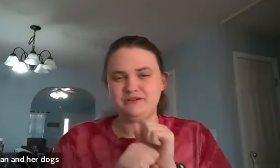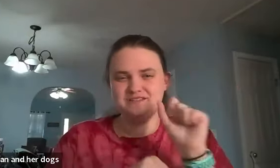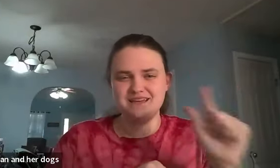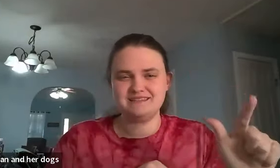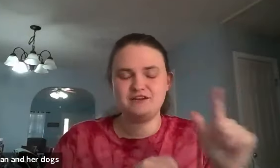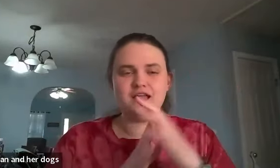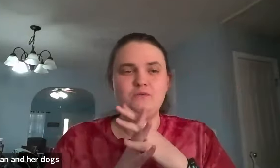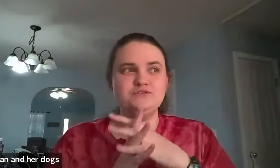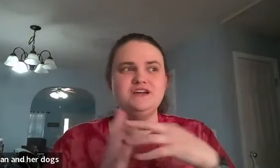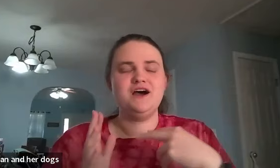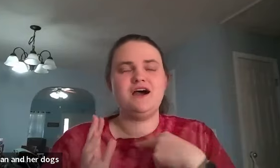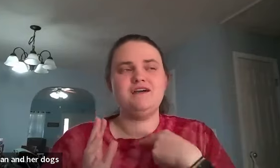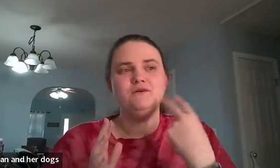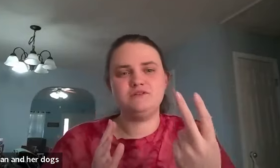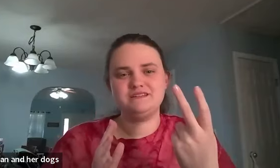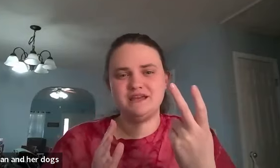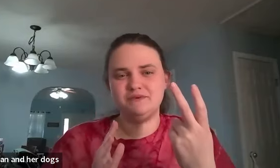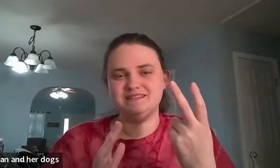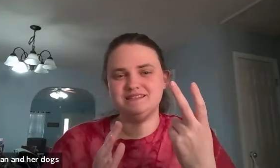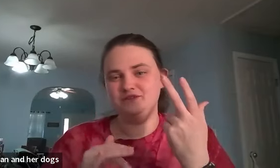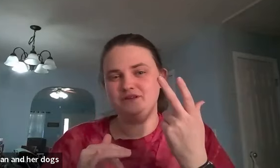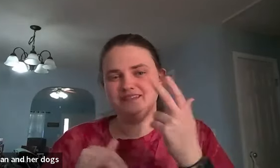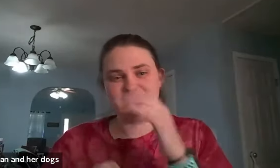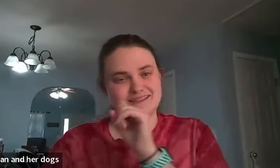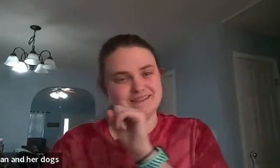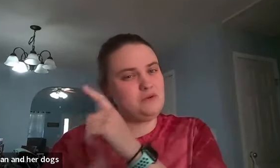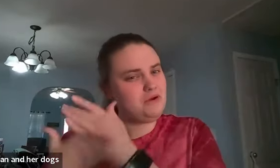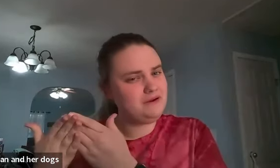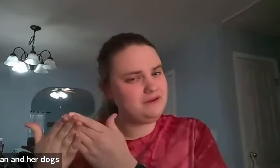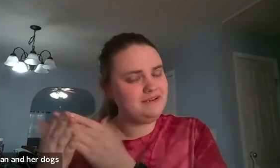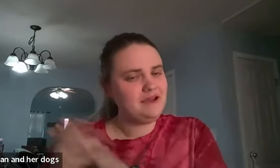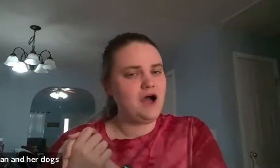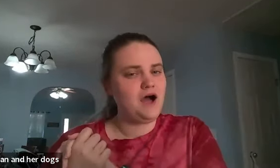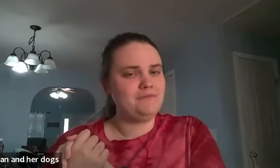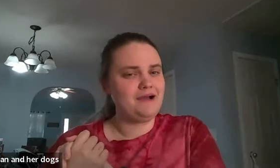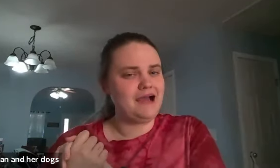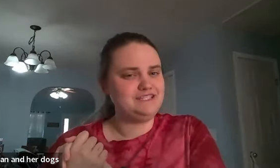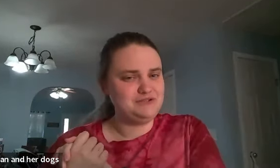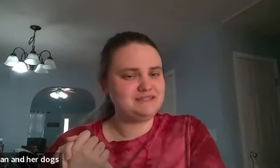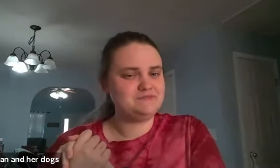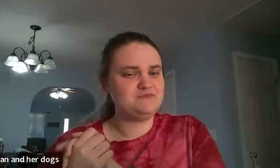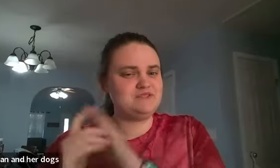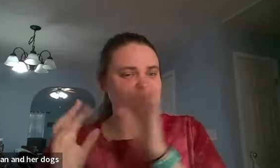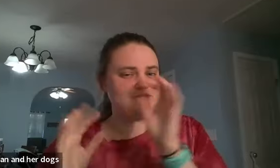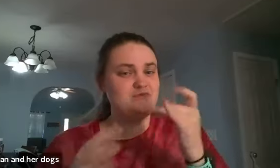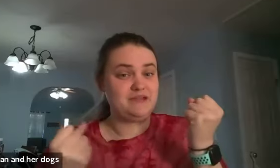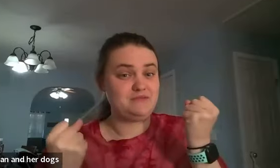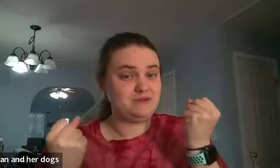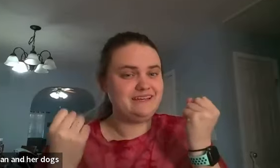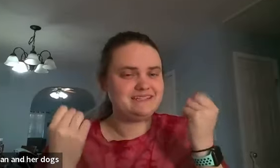used to ASL, I vocally say what I'm doing. That's ASL part. I do that sometimes, especially if I get really into